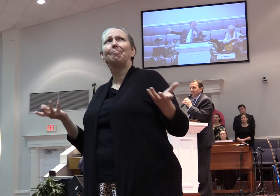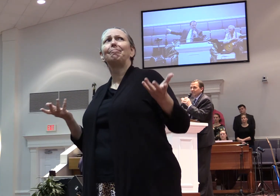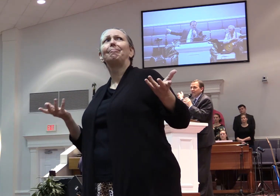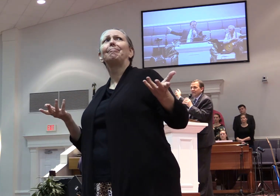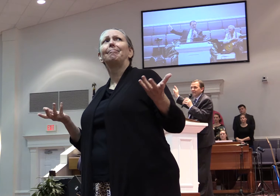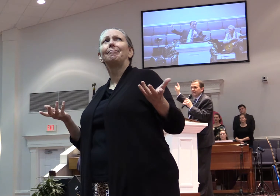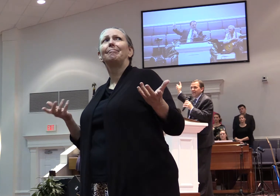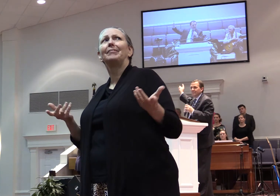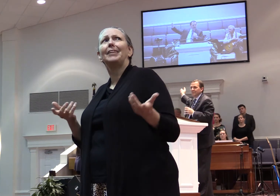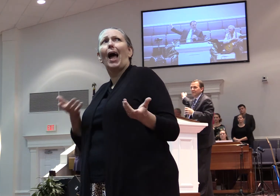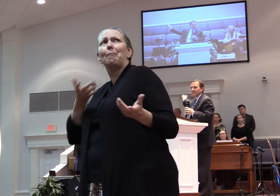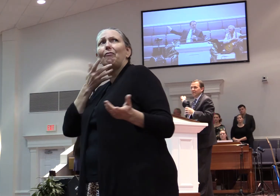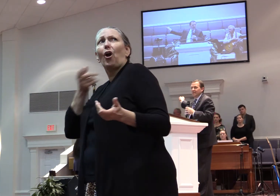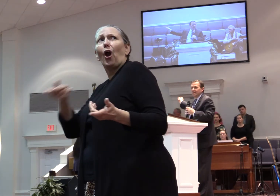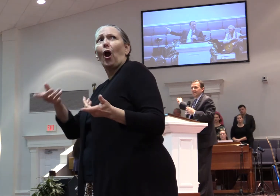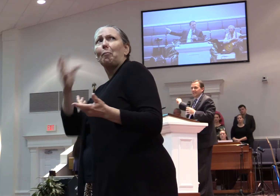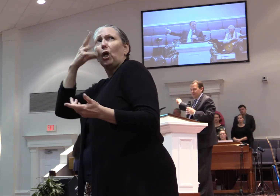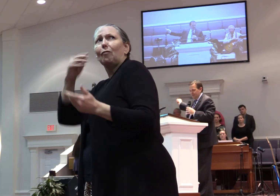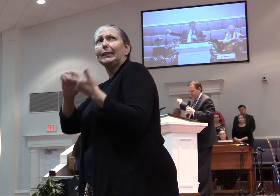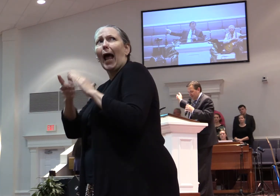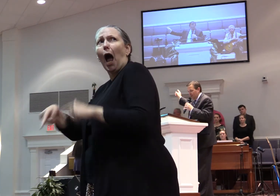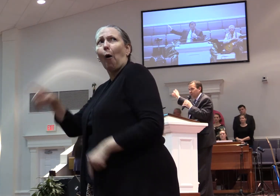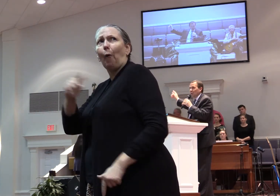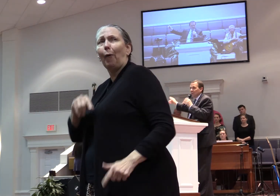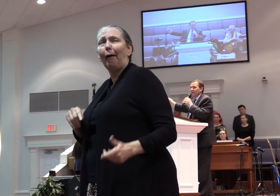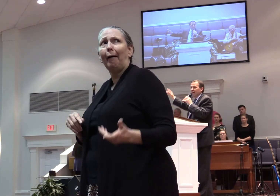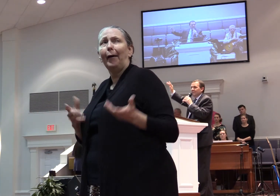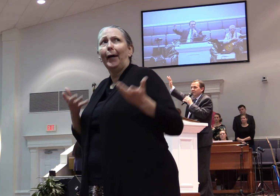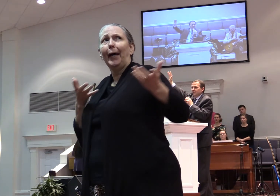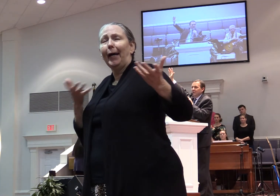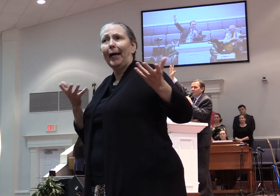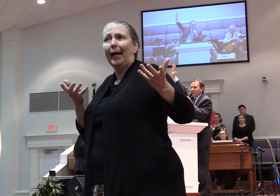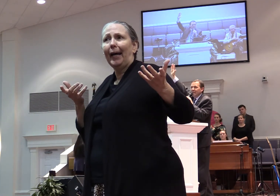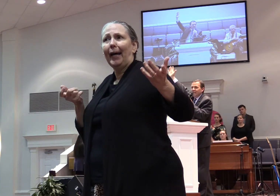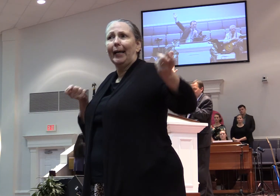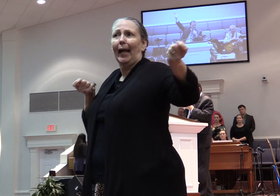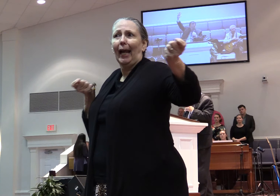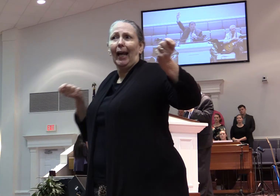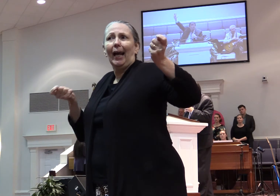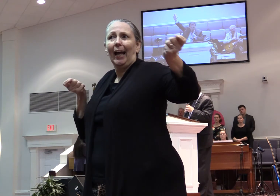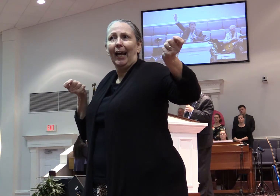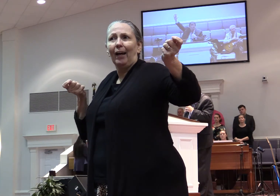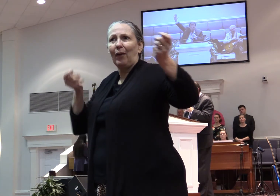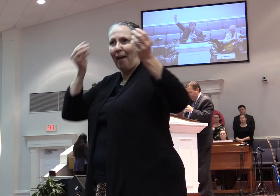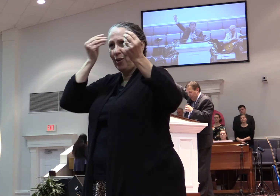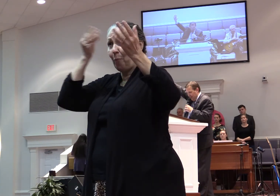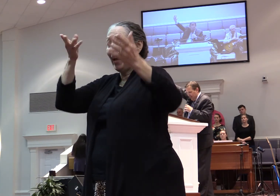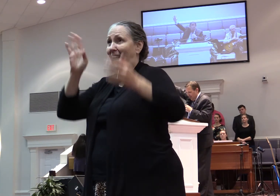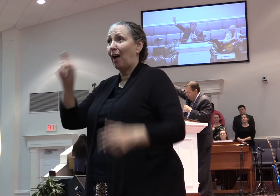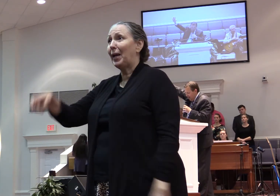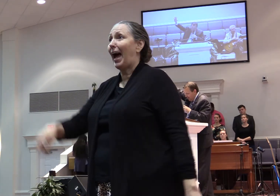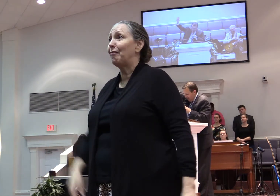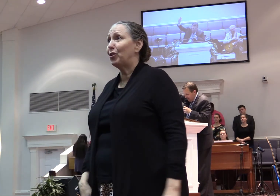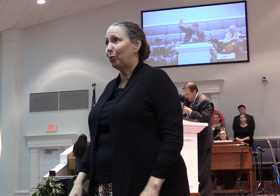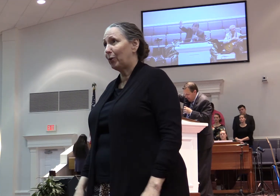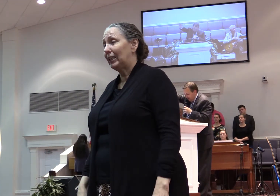it when he was trying to escape? At some point, we have to just be obedient to the Lord. Yes. You